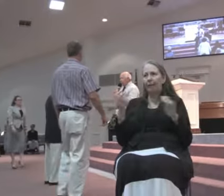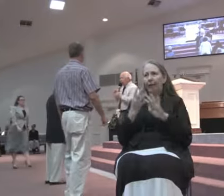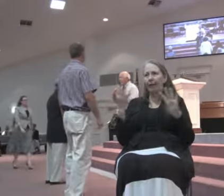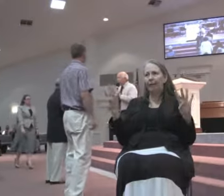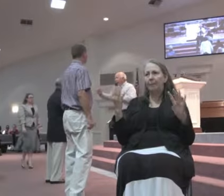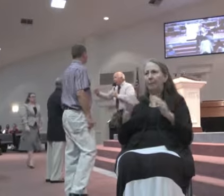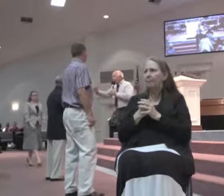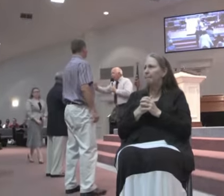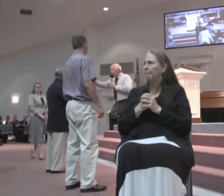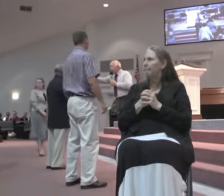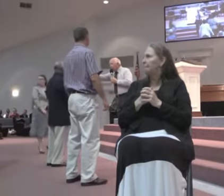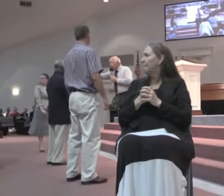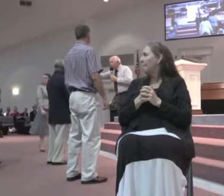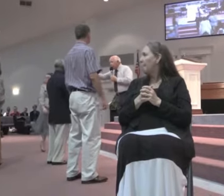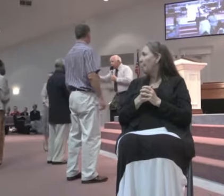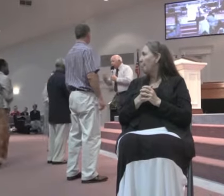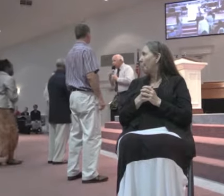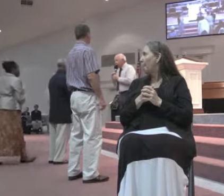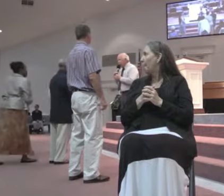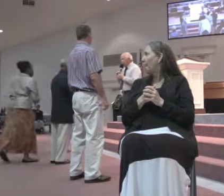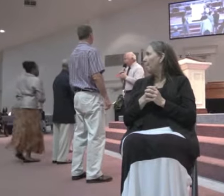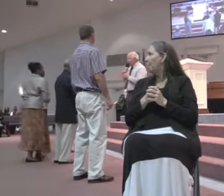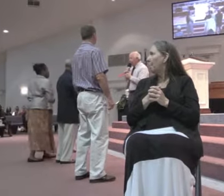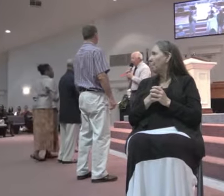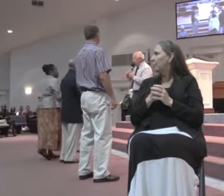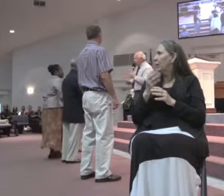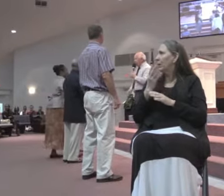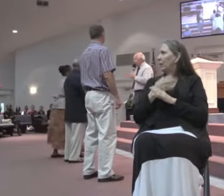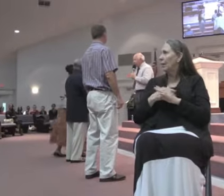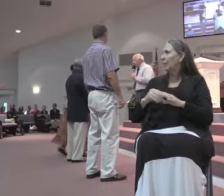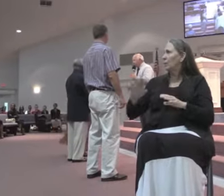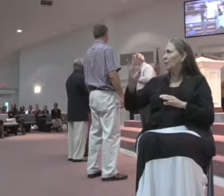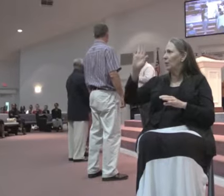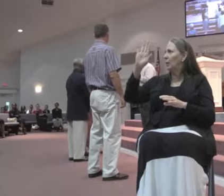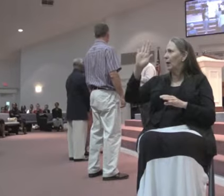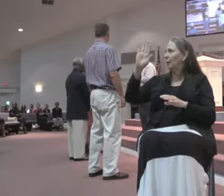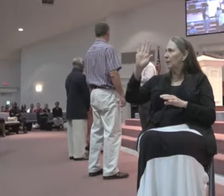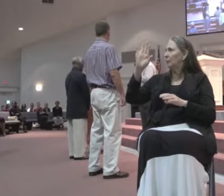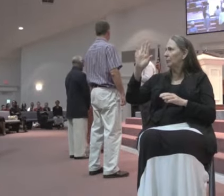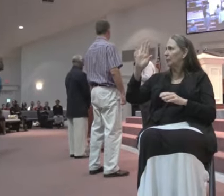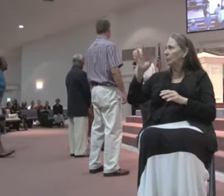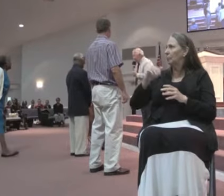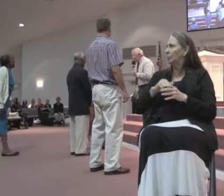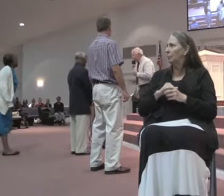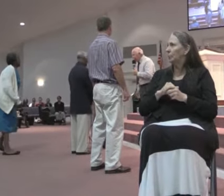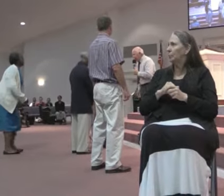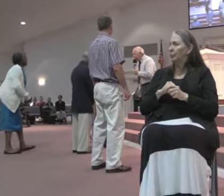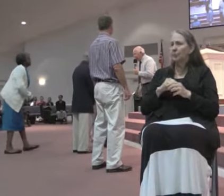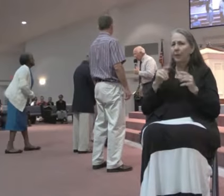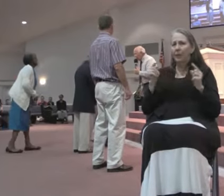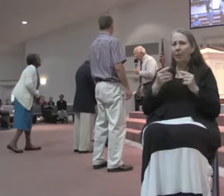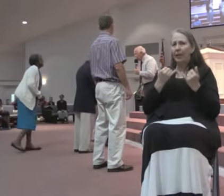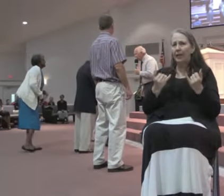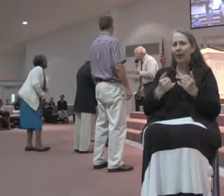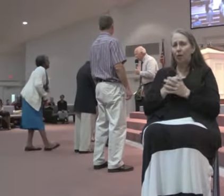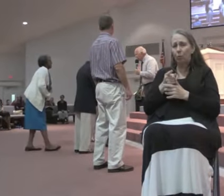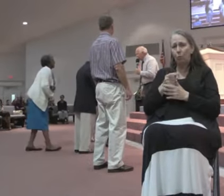sit and get to you later. Come here, Mom. You put your hand up and responded quickly. Right. You're in pain right